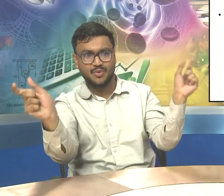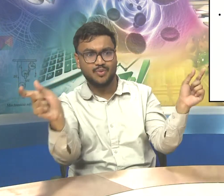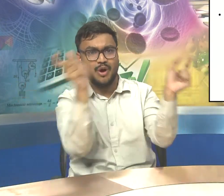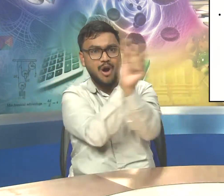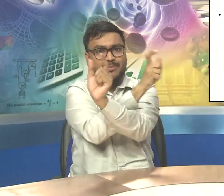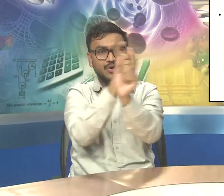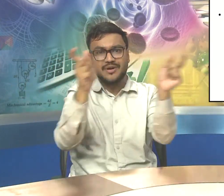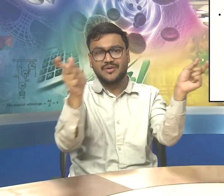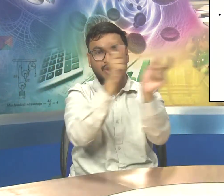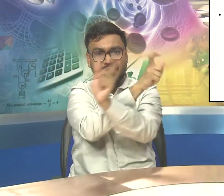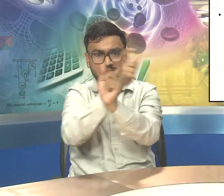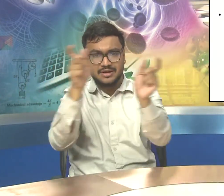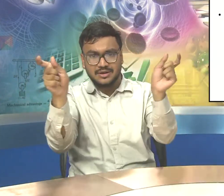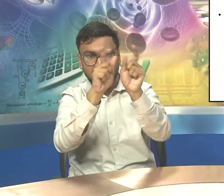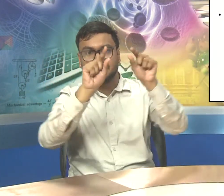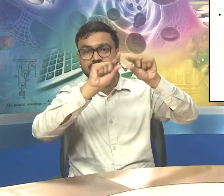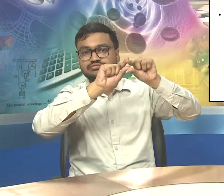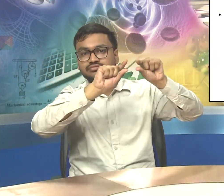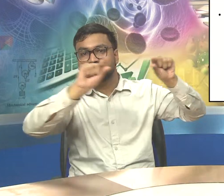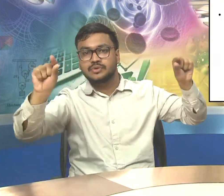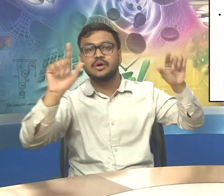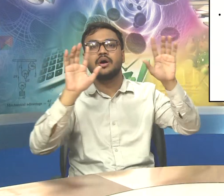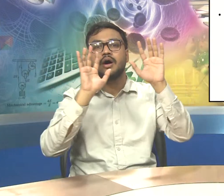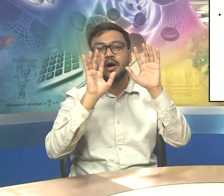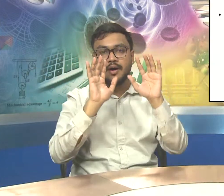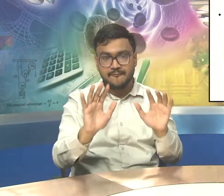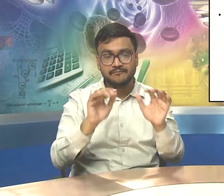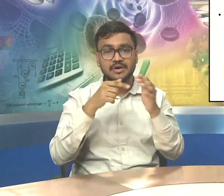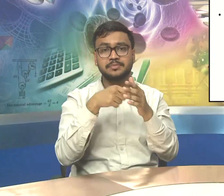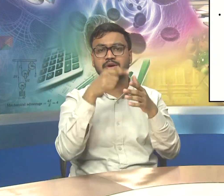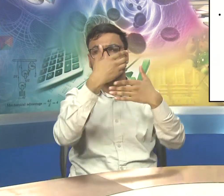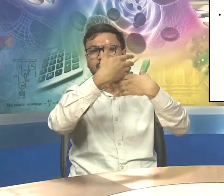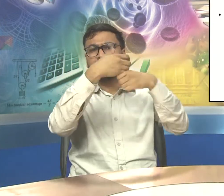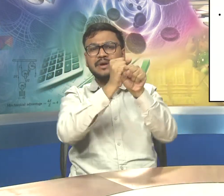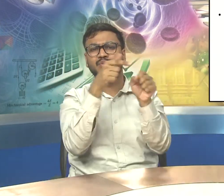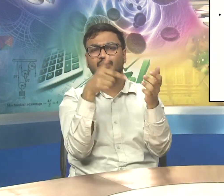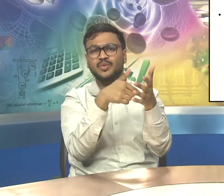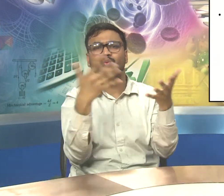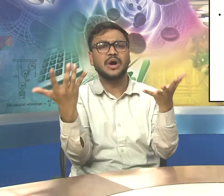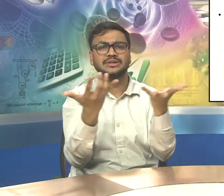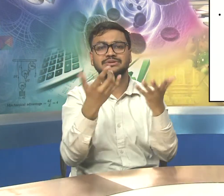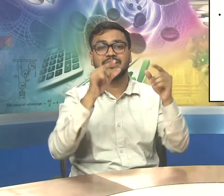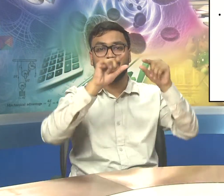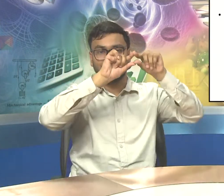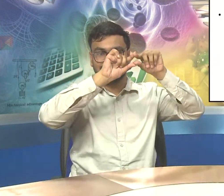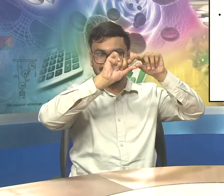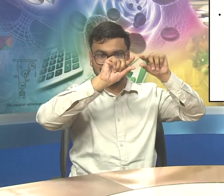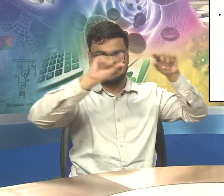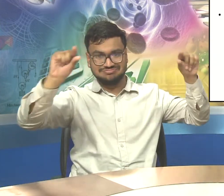combine words into longer sentences. This is called